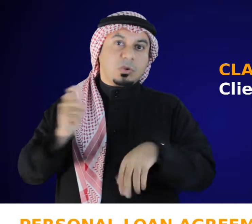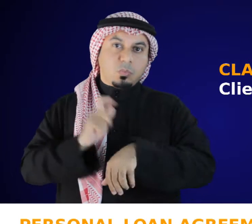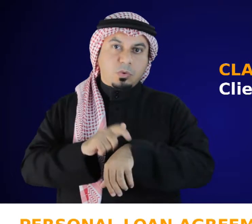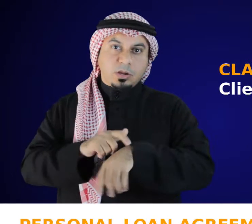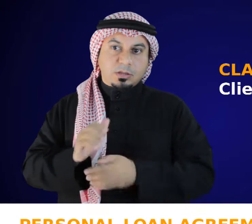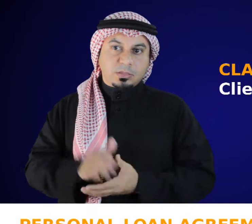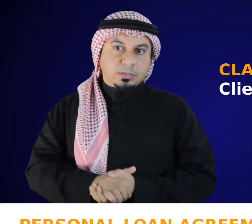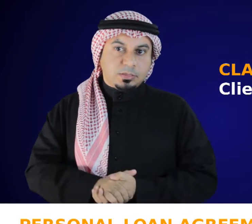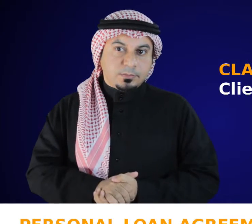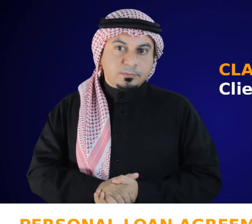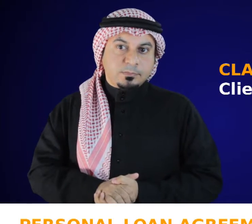bank.